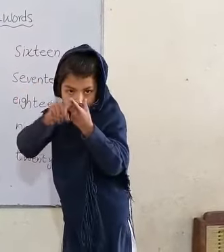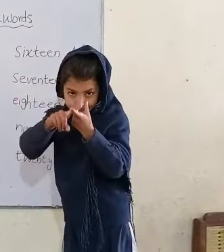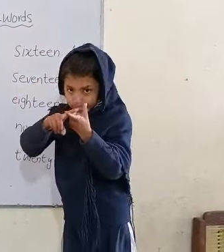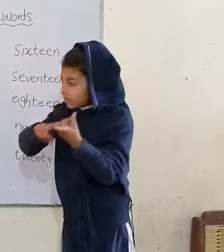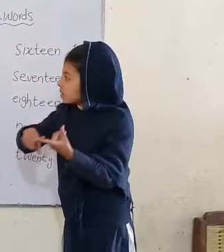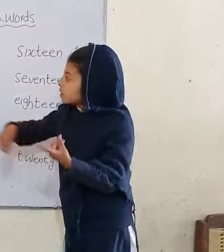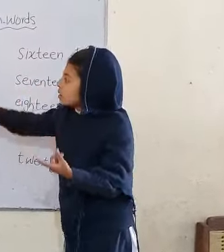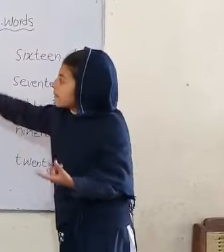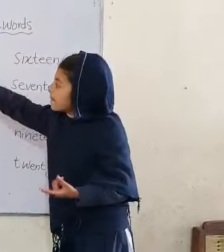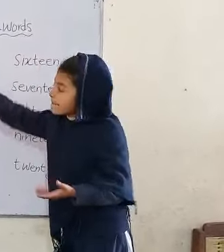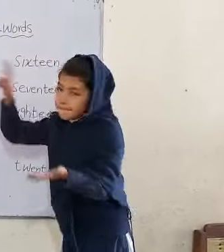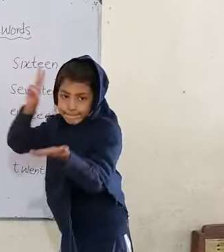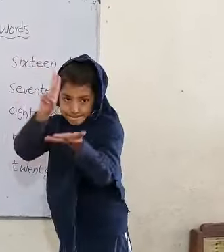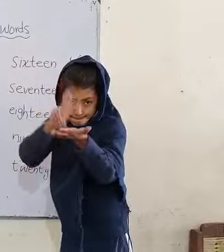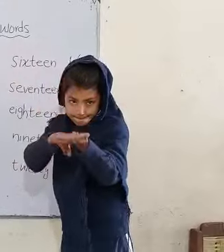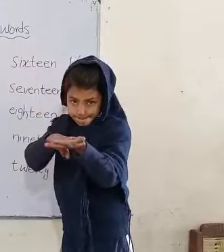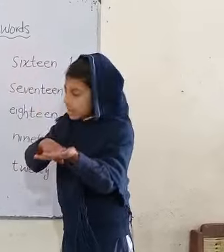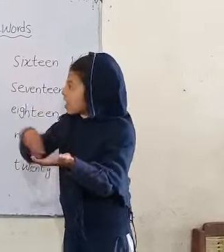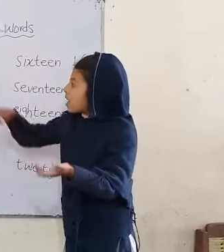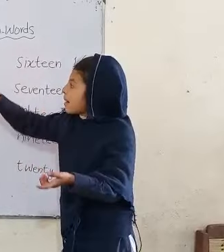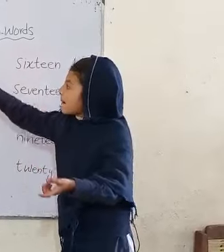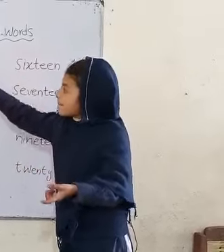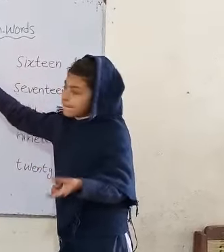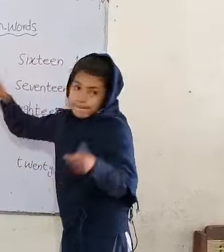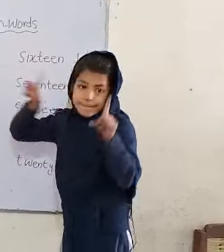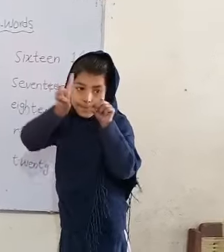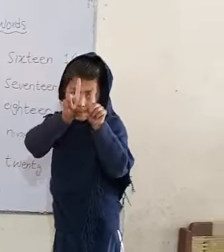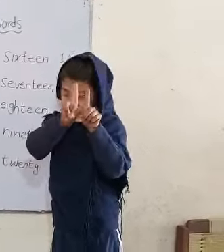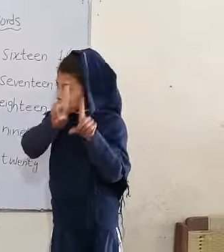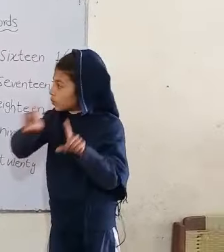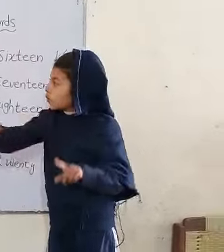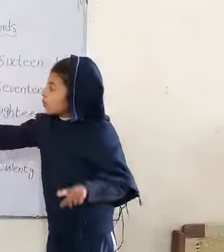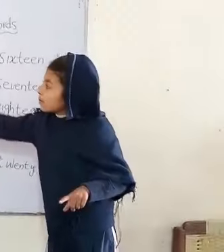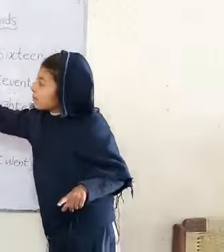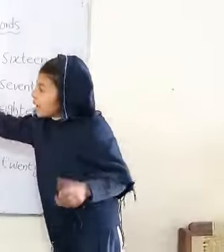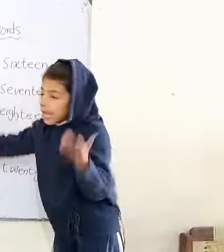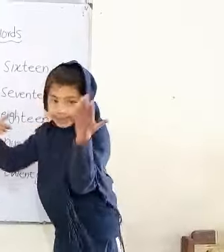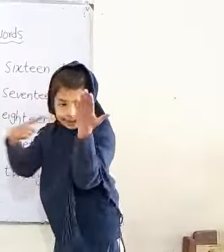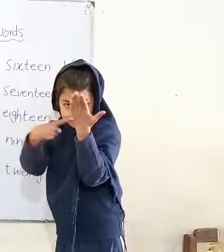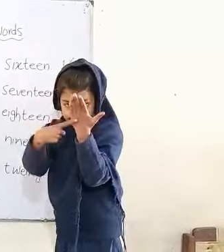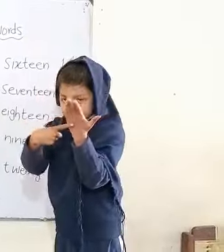E N 11. T